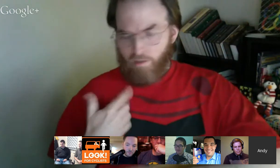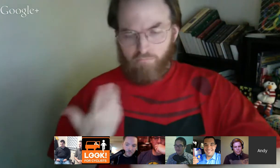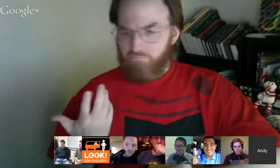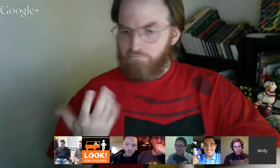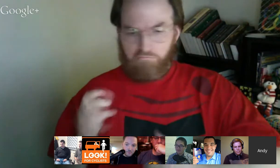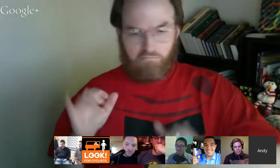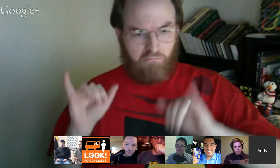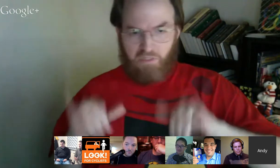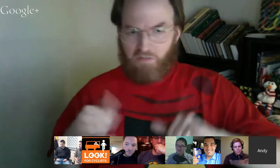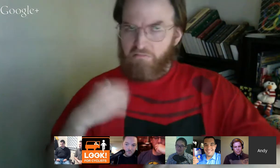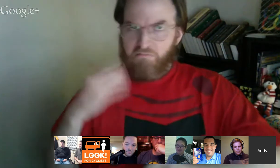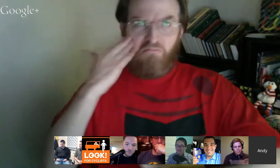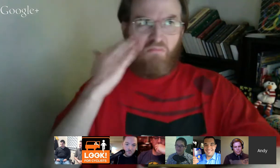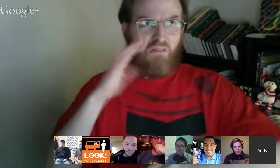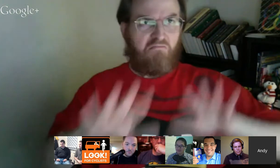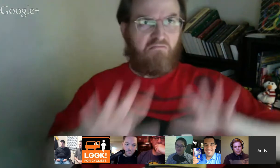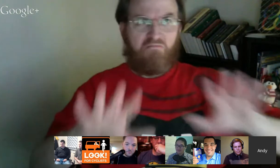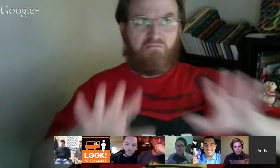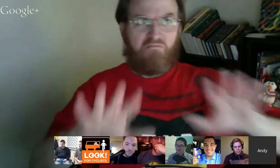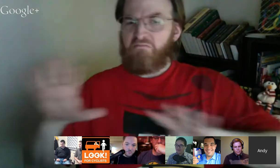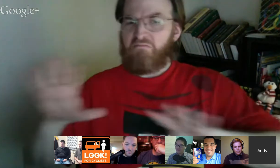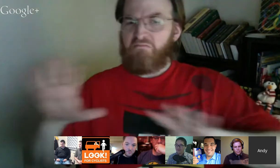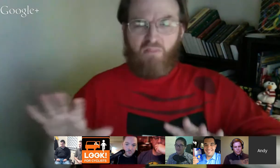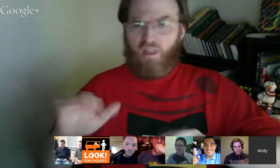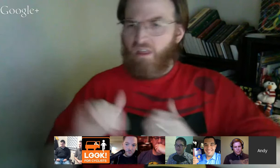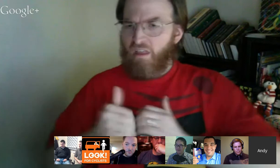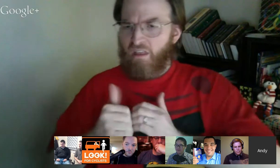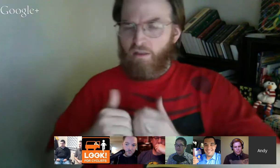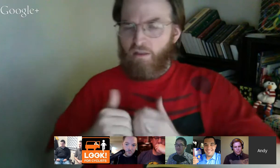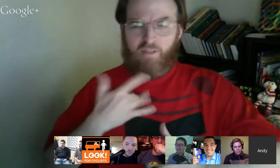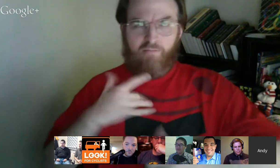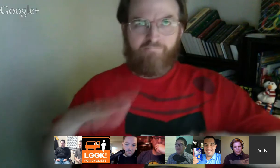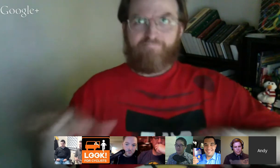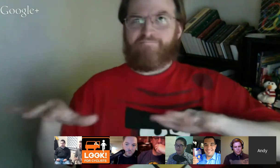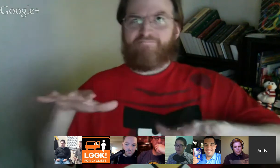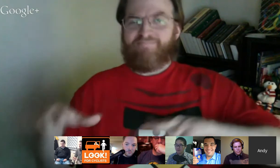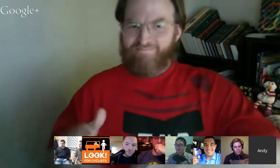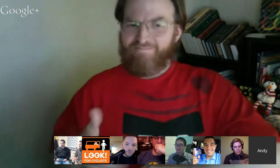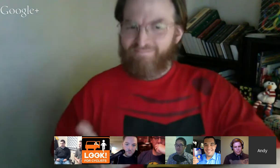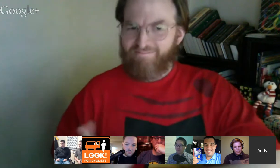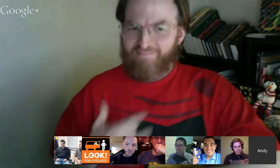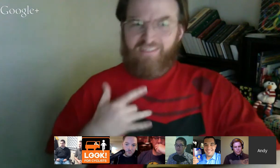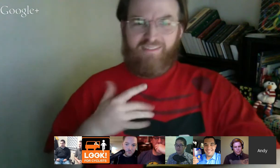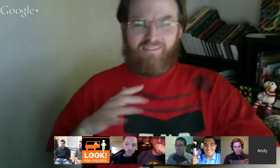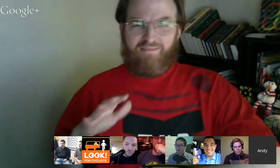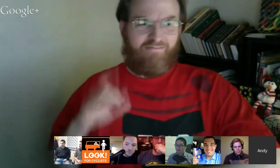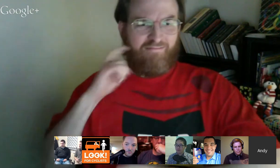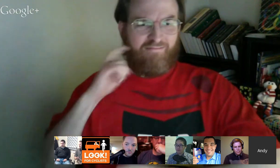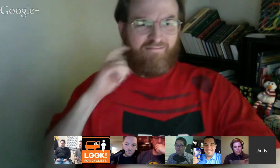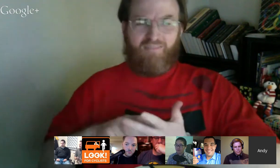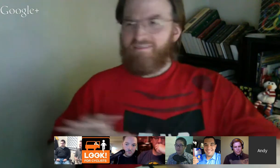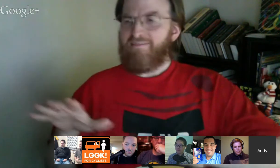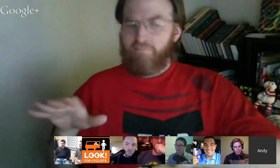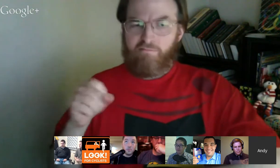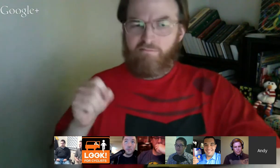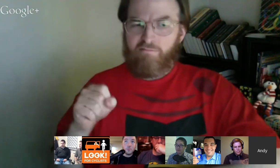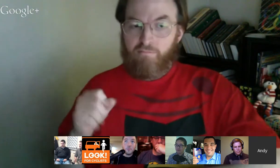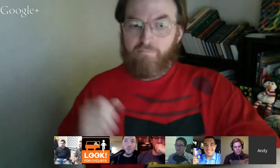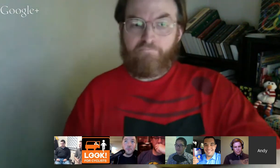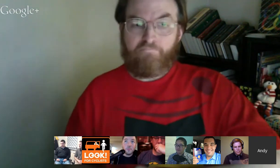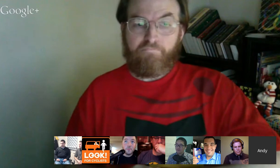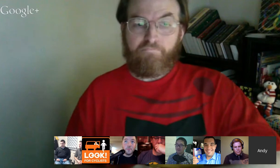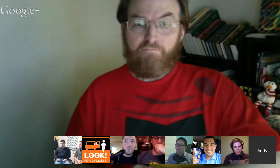Now I don't have my hearing aids in, so now the world's just quiet to me. I kind of know how to go about things, and I get the